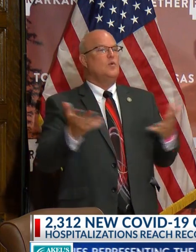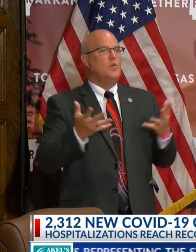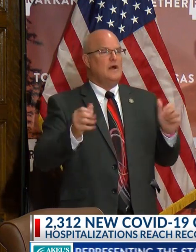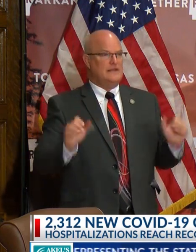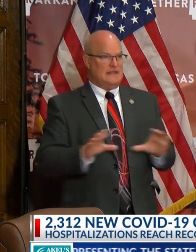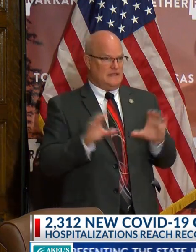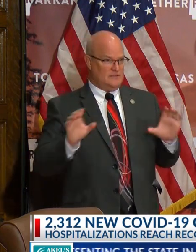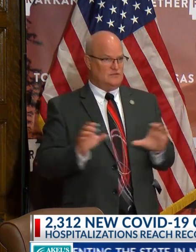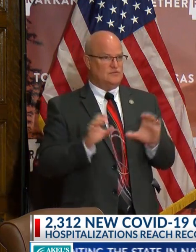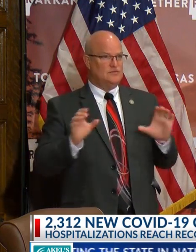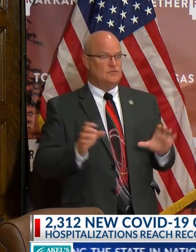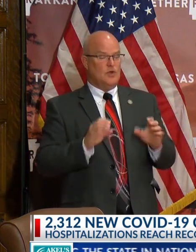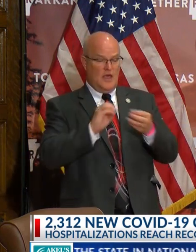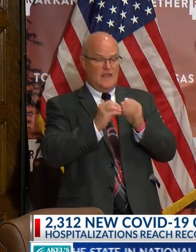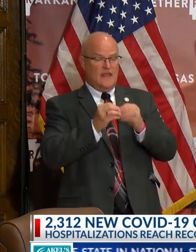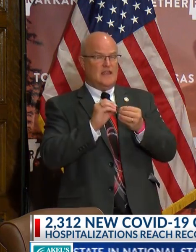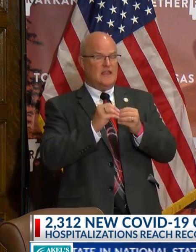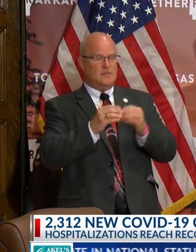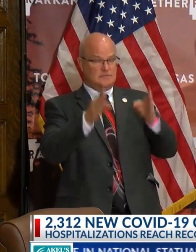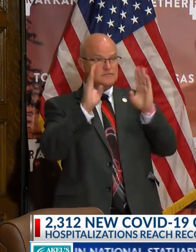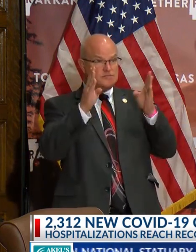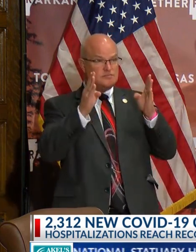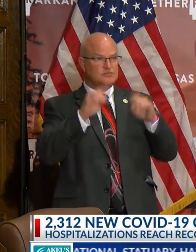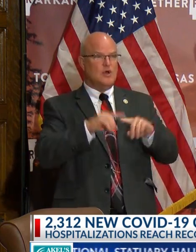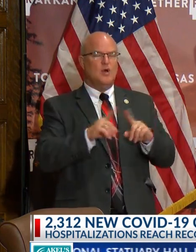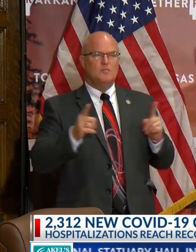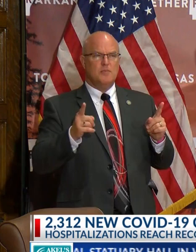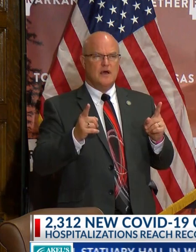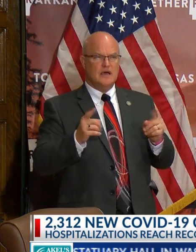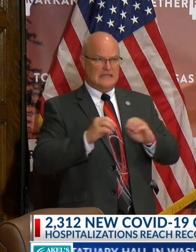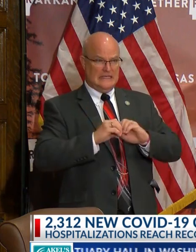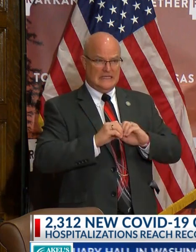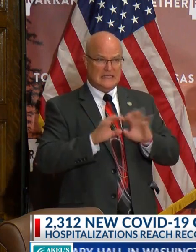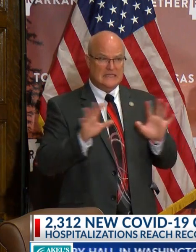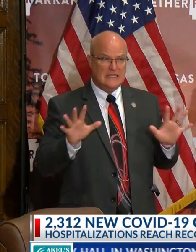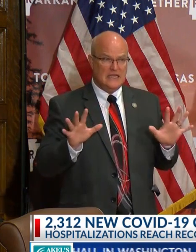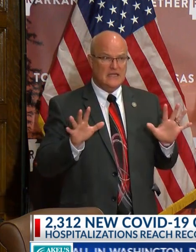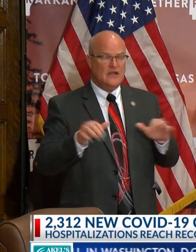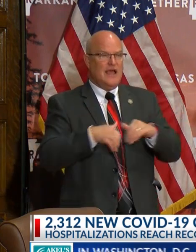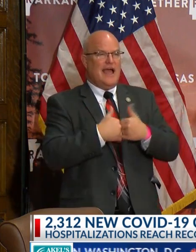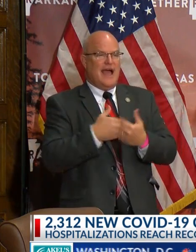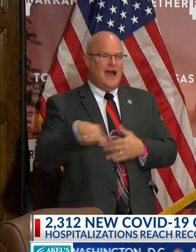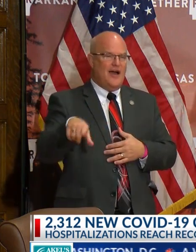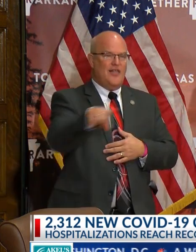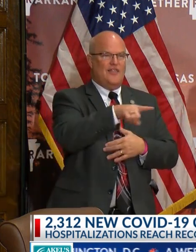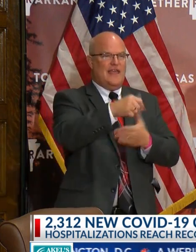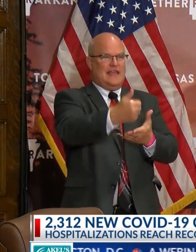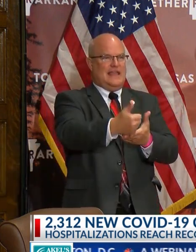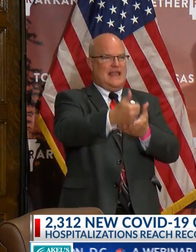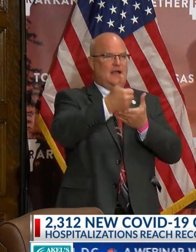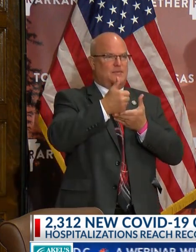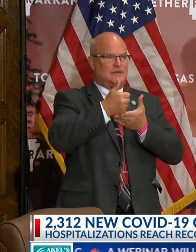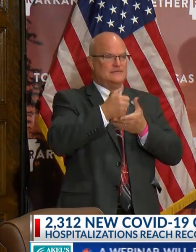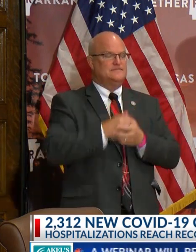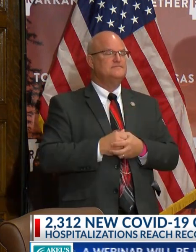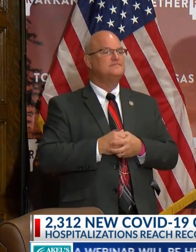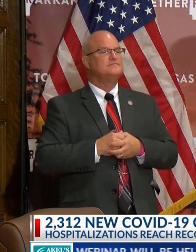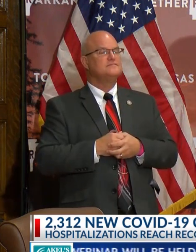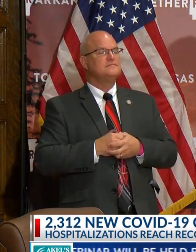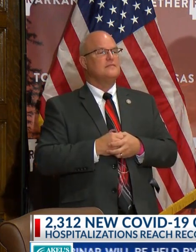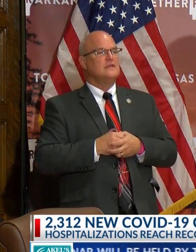they can do. The numbers get their attention, but we want to be clear as to how they can help us.